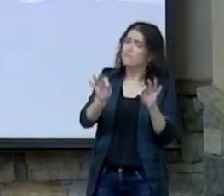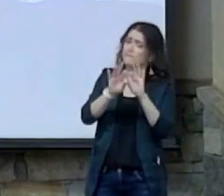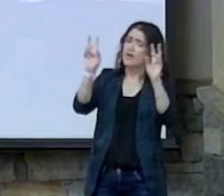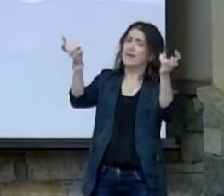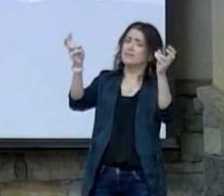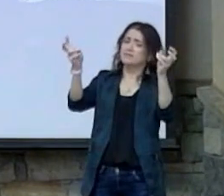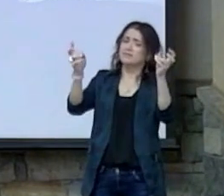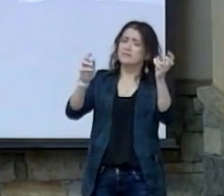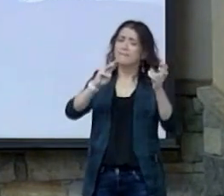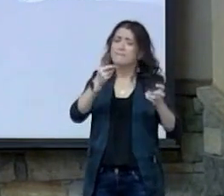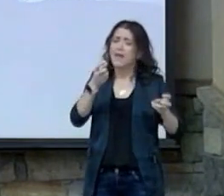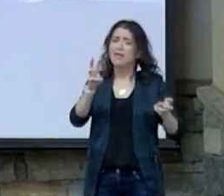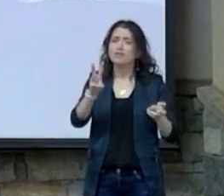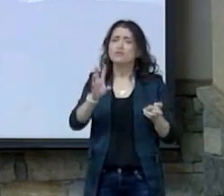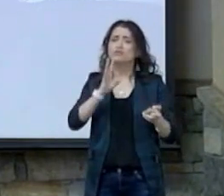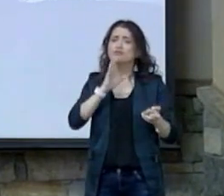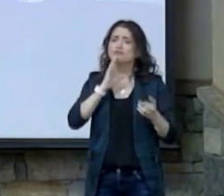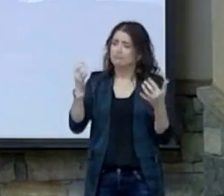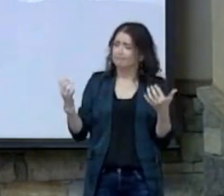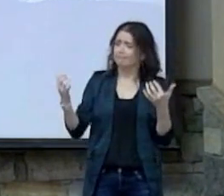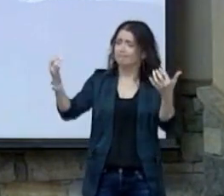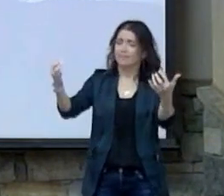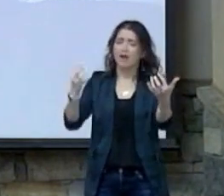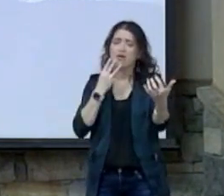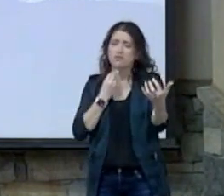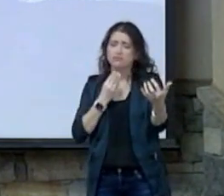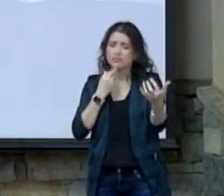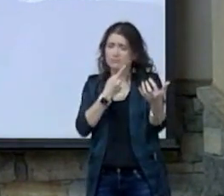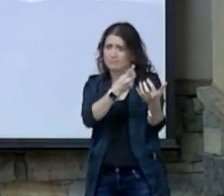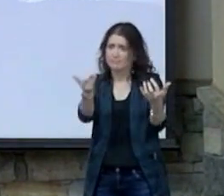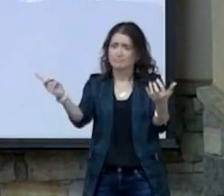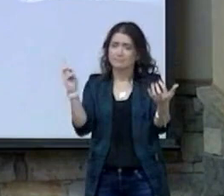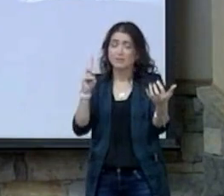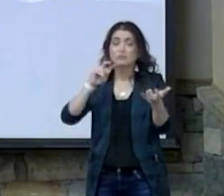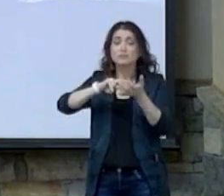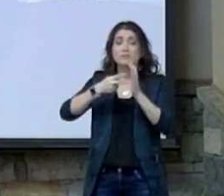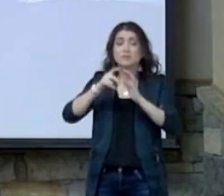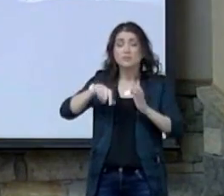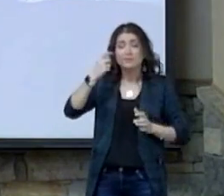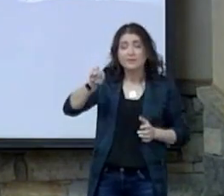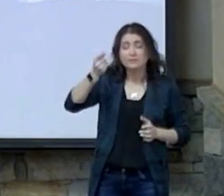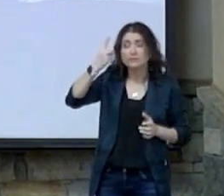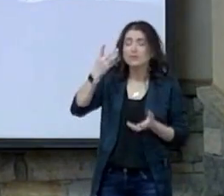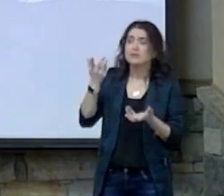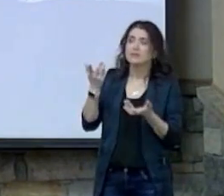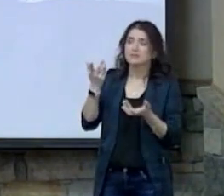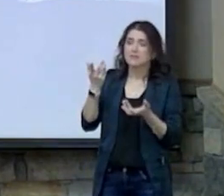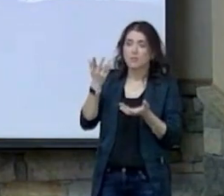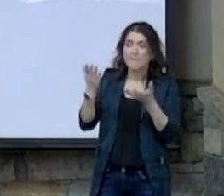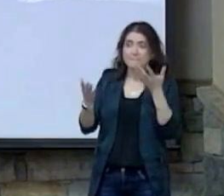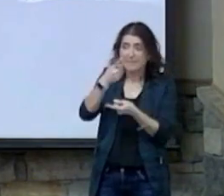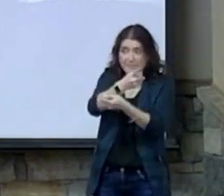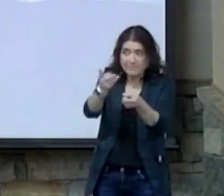Matthew is writing to a Jewish audience. And so we need to understand what might have been going through the